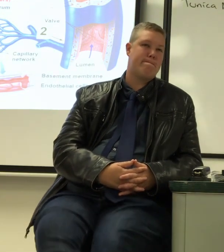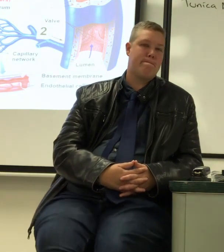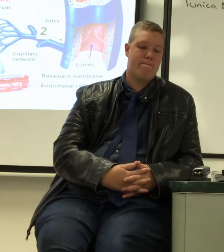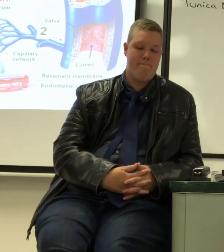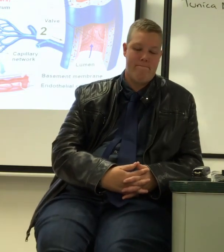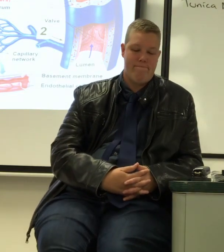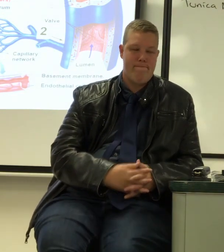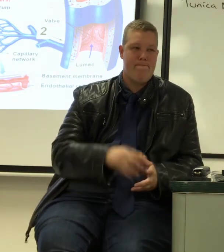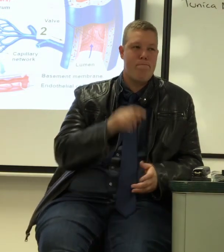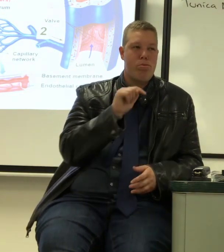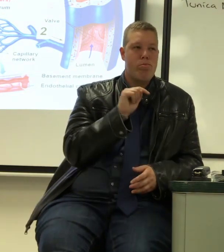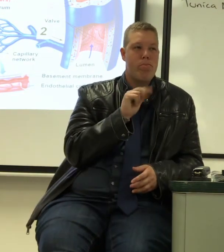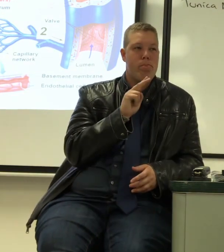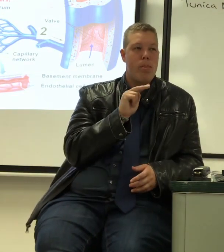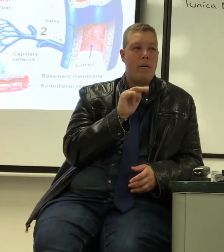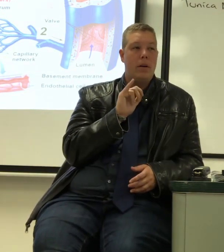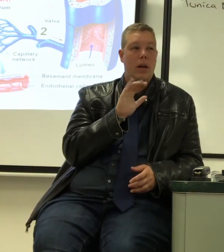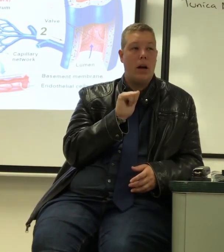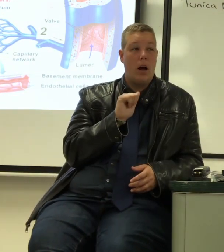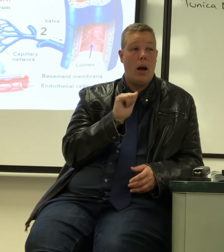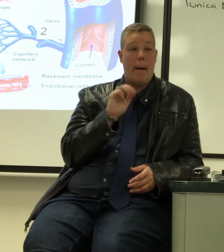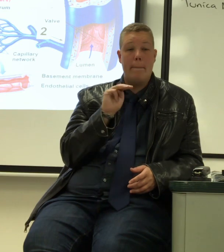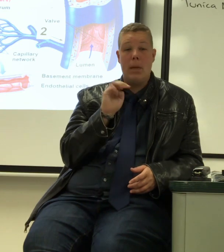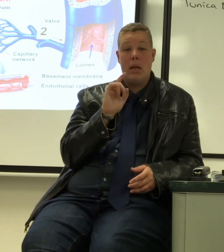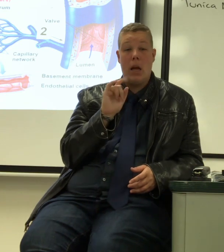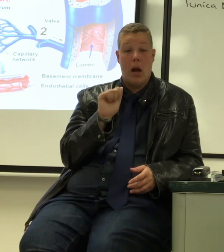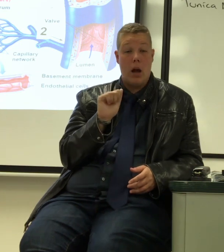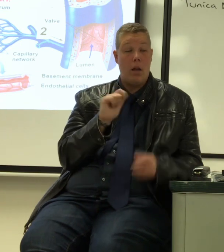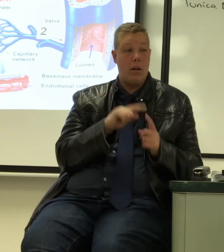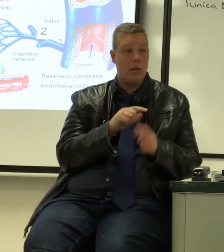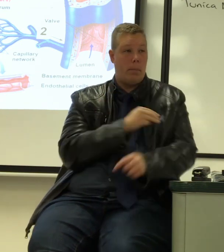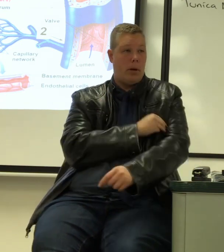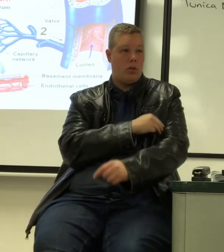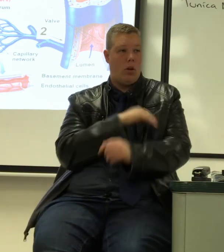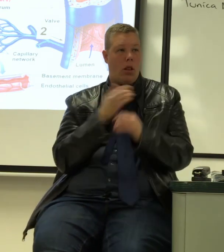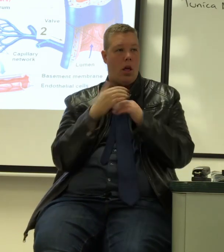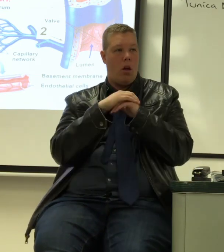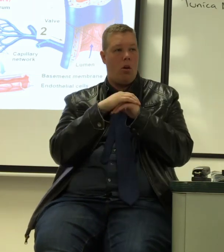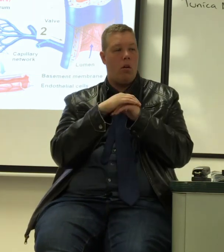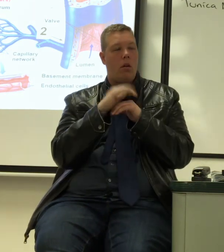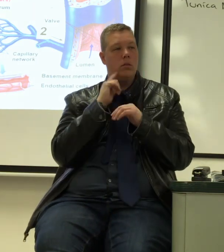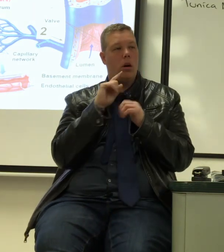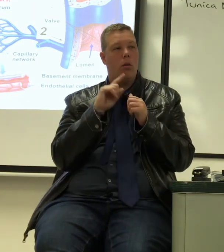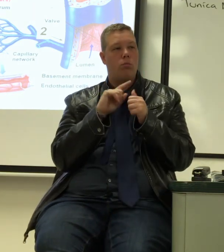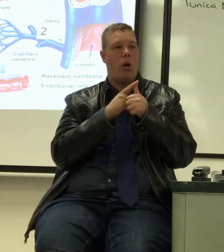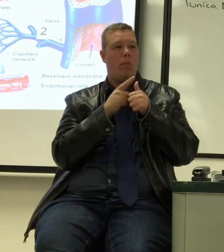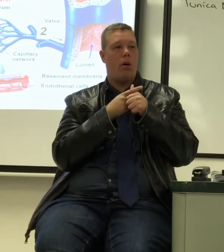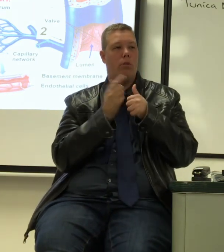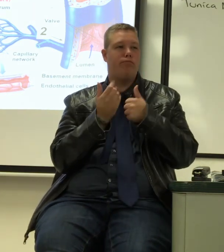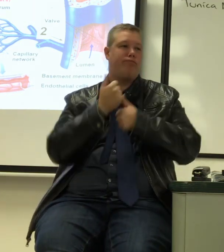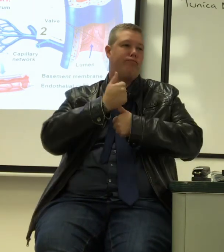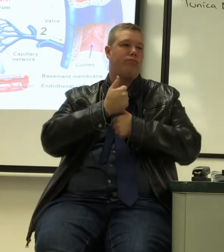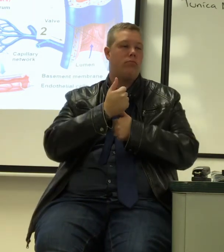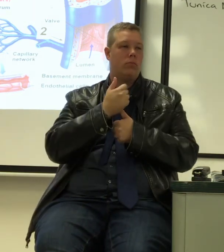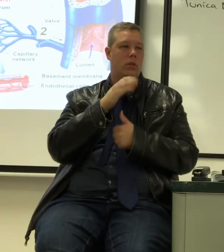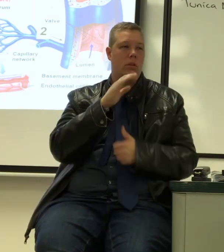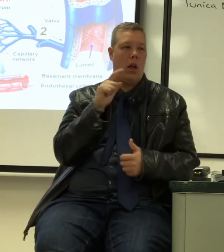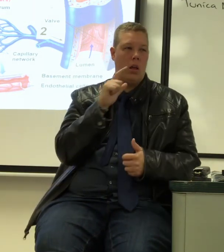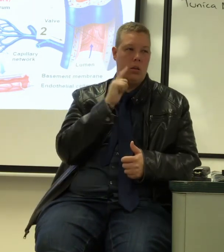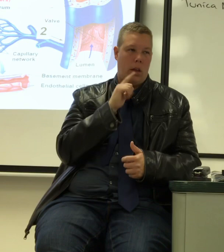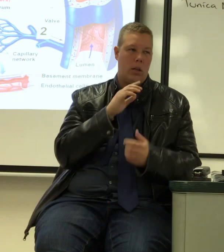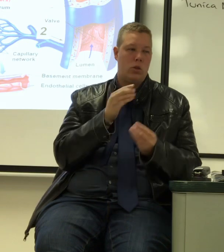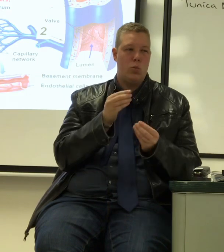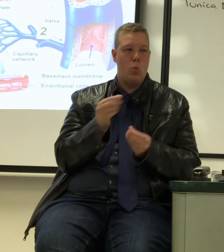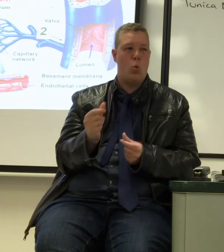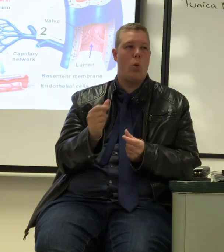of the tunica media, the muscle layer, the primary cell is the smooth muscle cells,